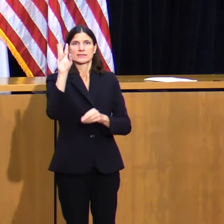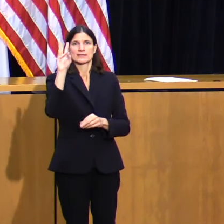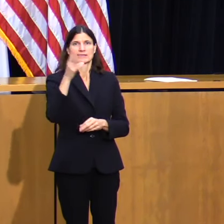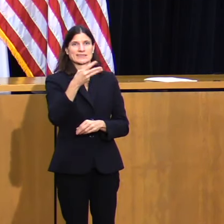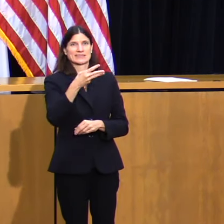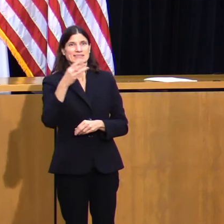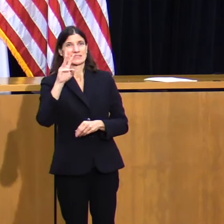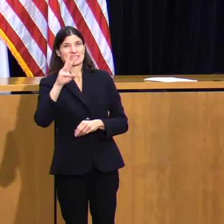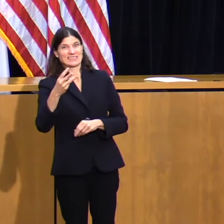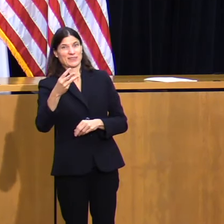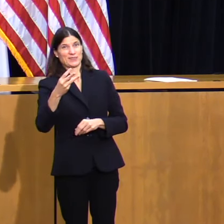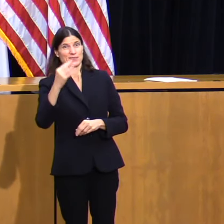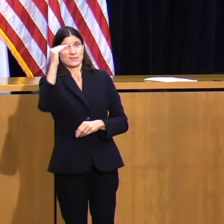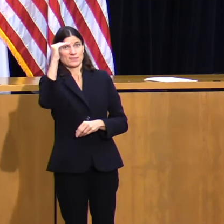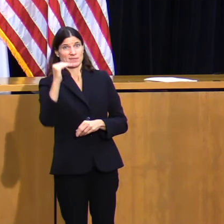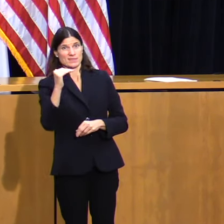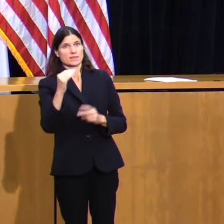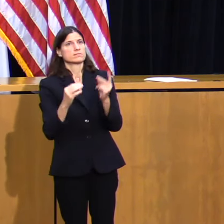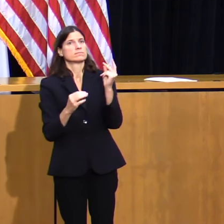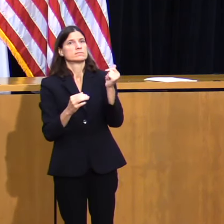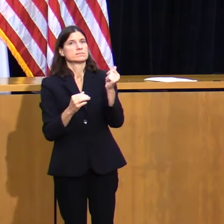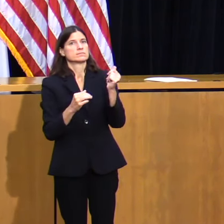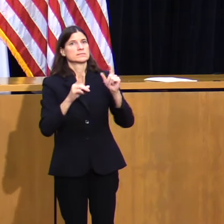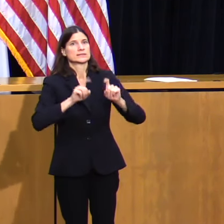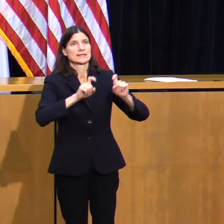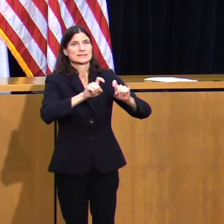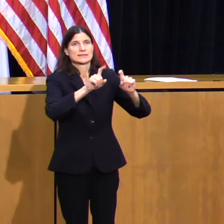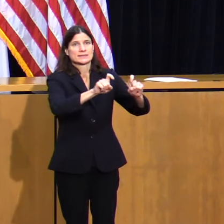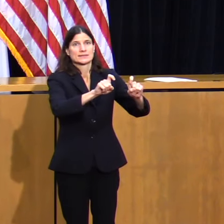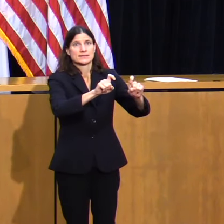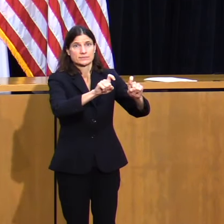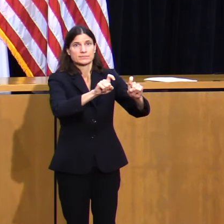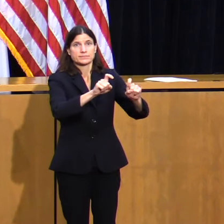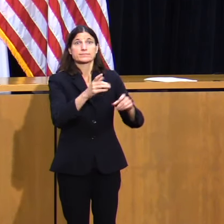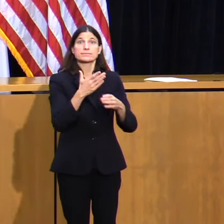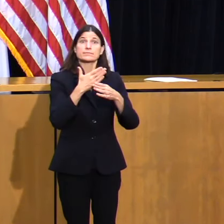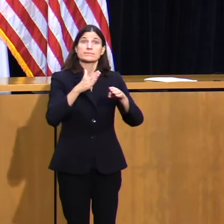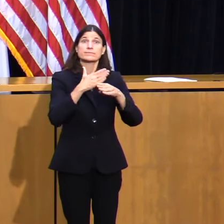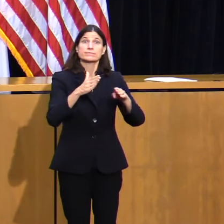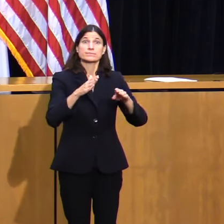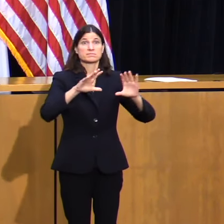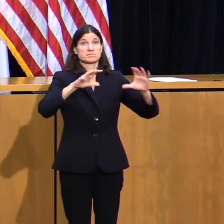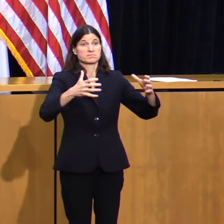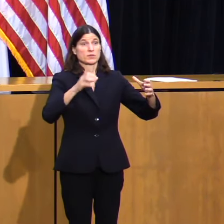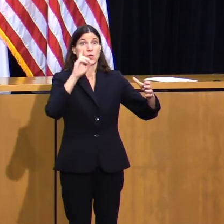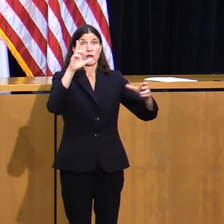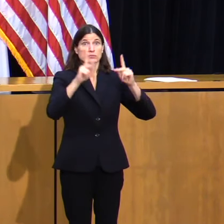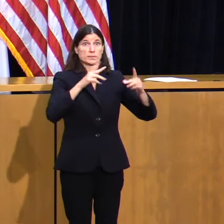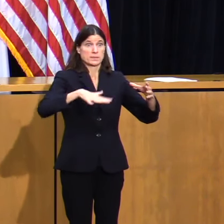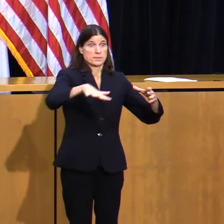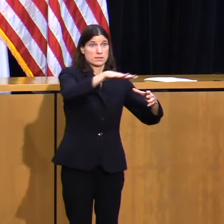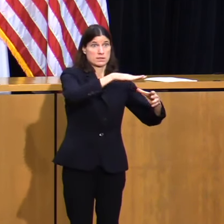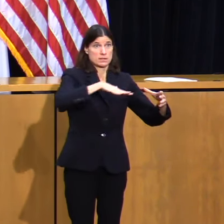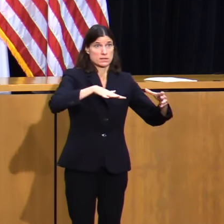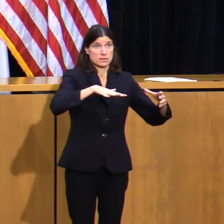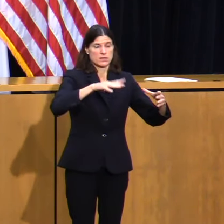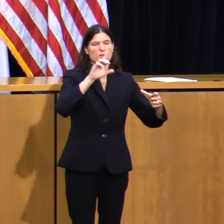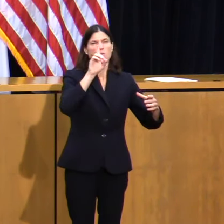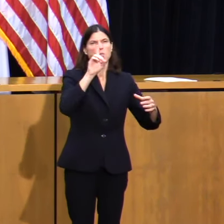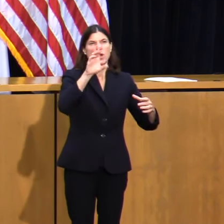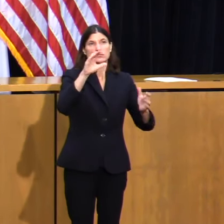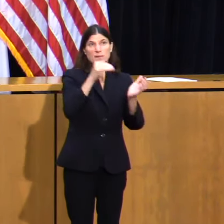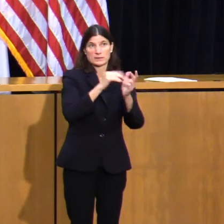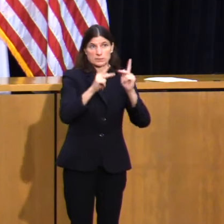100,000 residents is 391. As the Governor said, the median for the turnaround time is 2